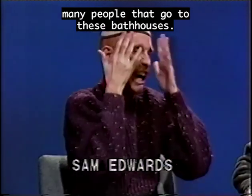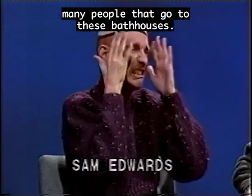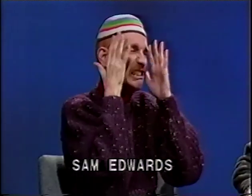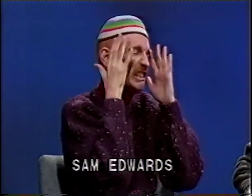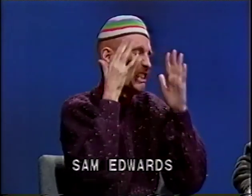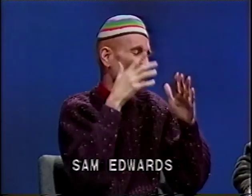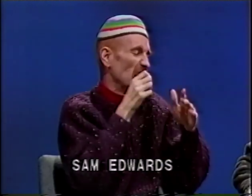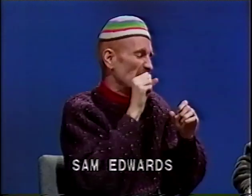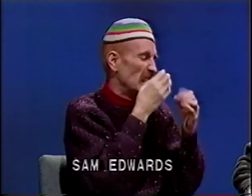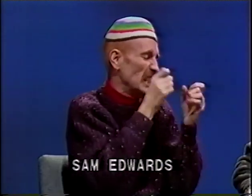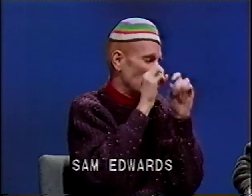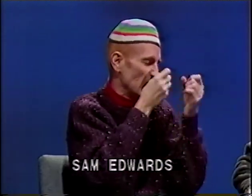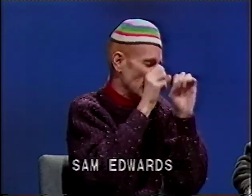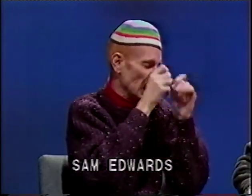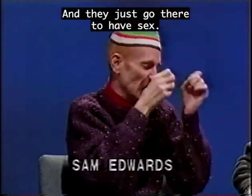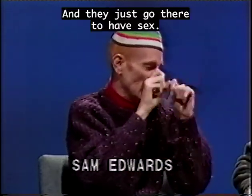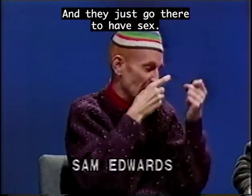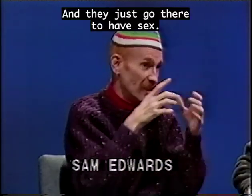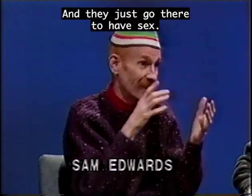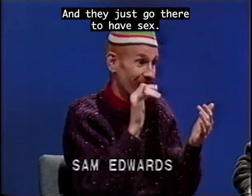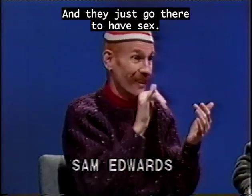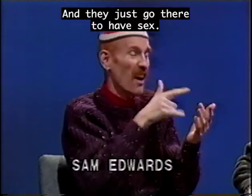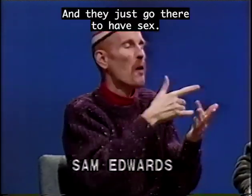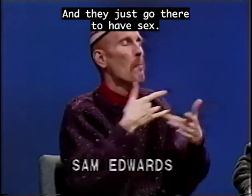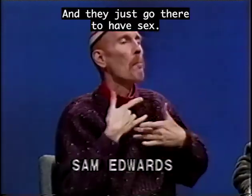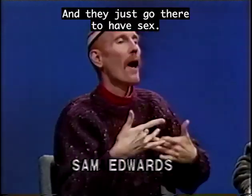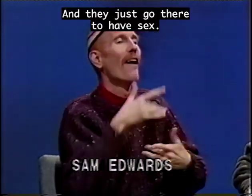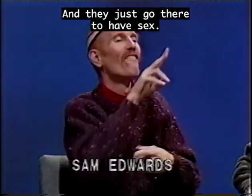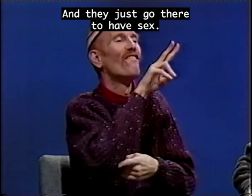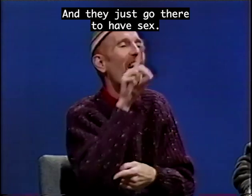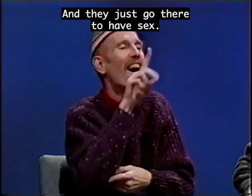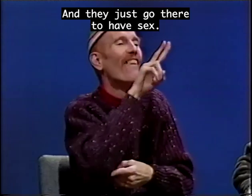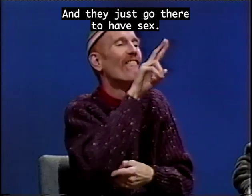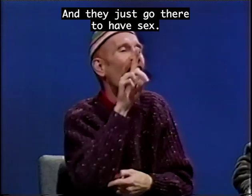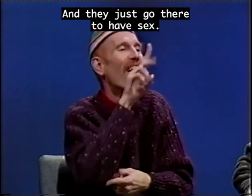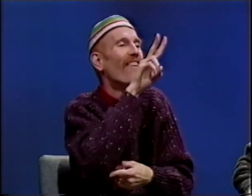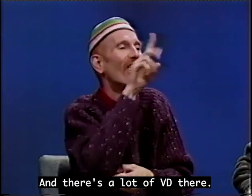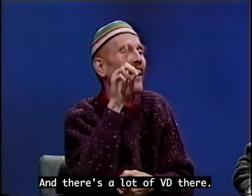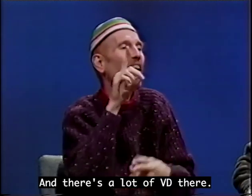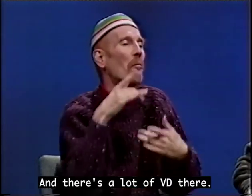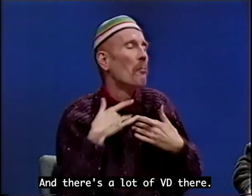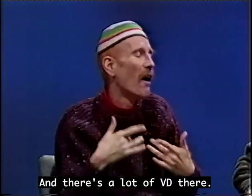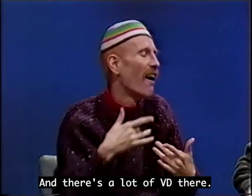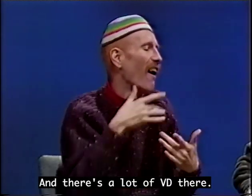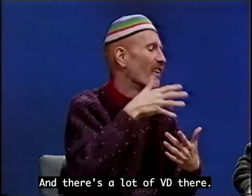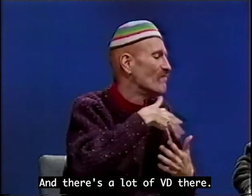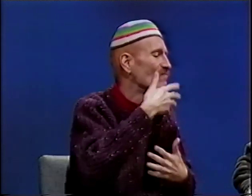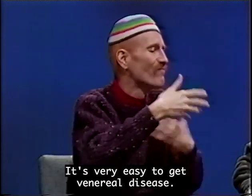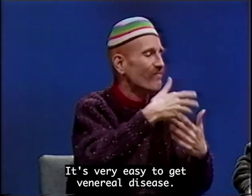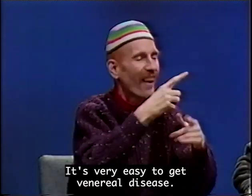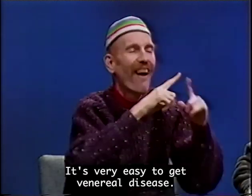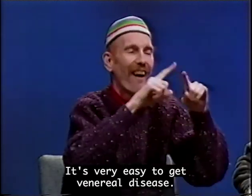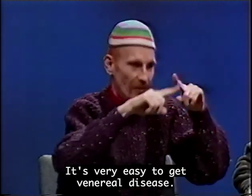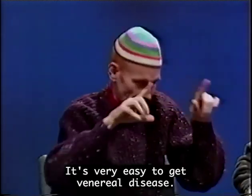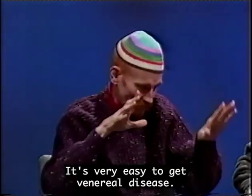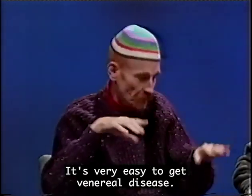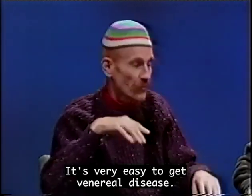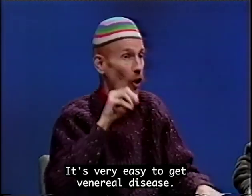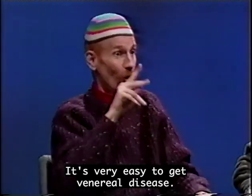bathhouses. And they just go there to have sex. And there's a lot of VD there. It's very easy to get venereal